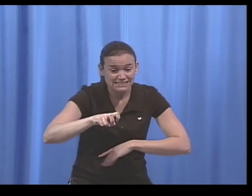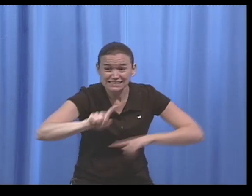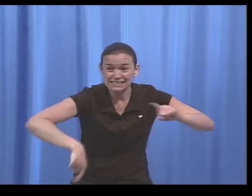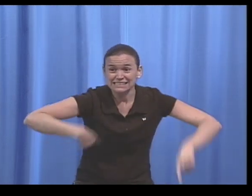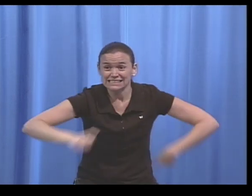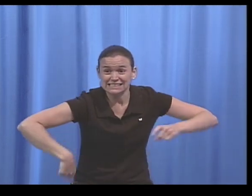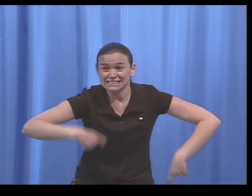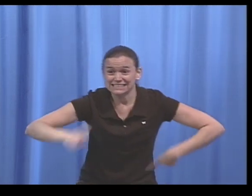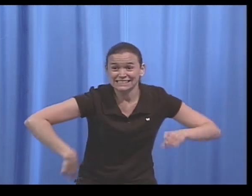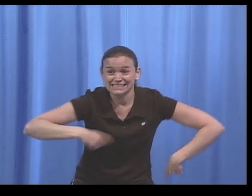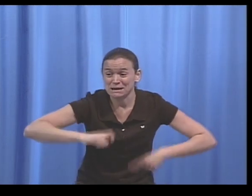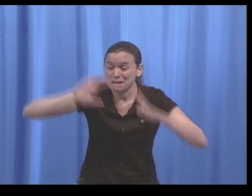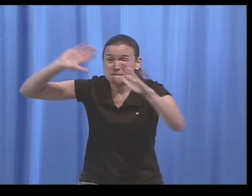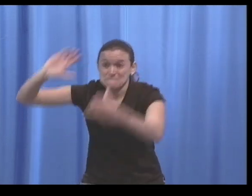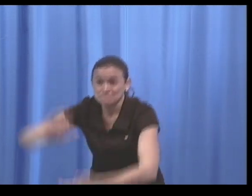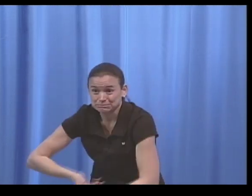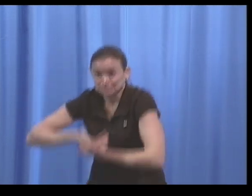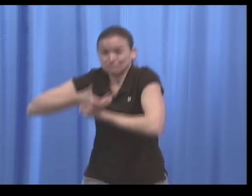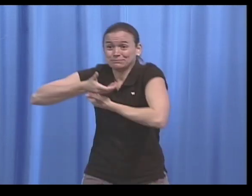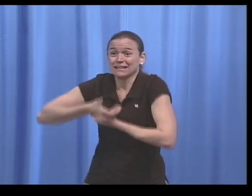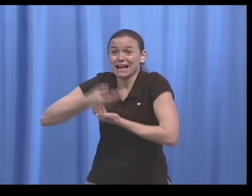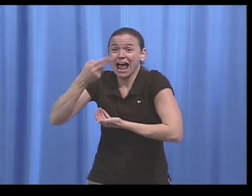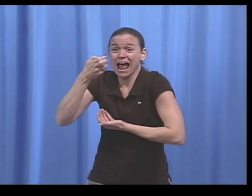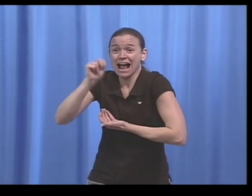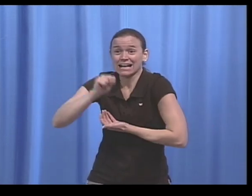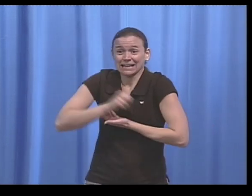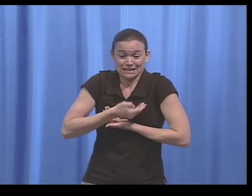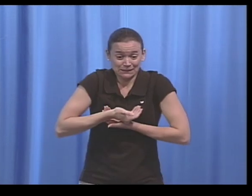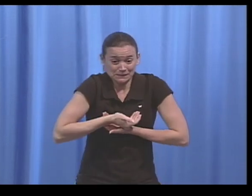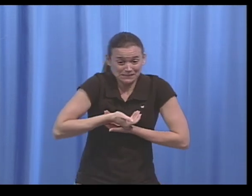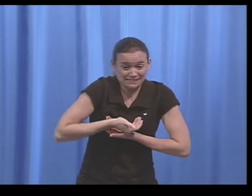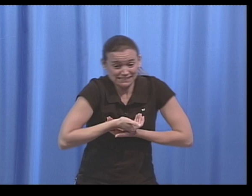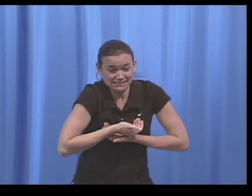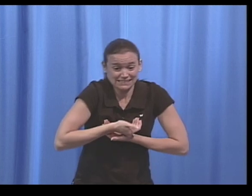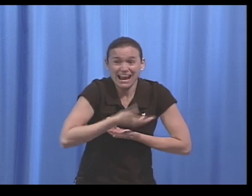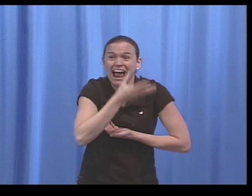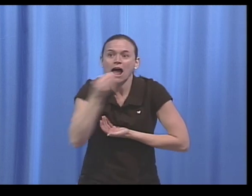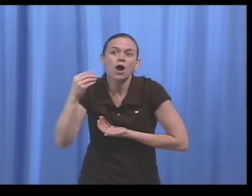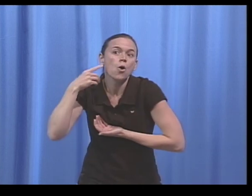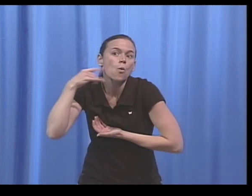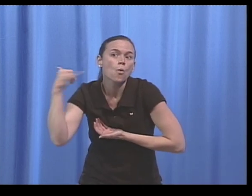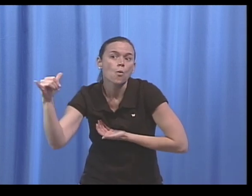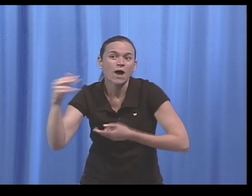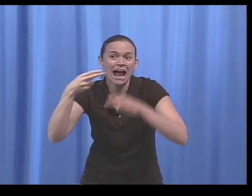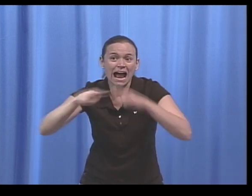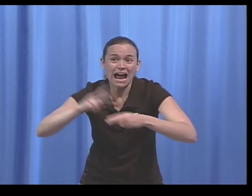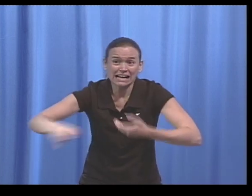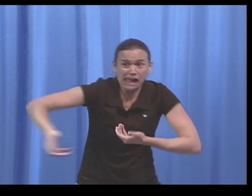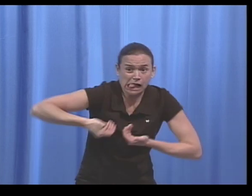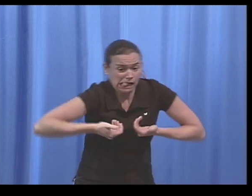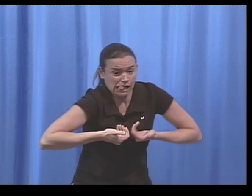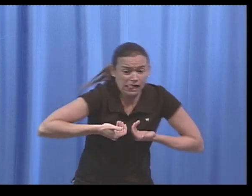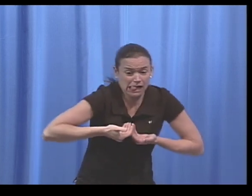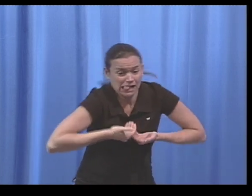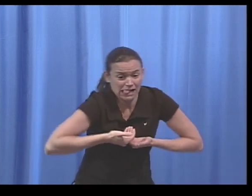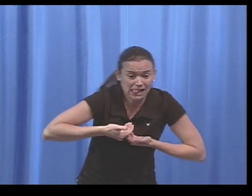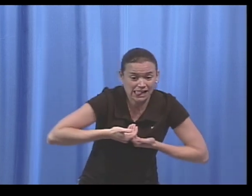of the pot, picked up the hen and the golden egg. He tiptoed out of the